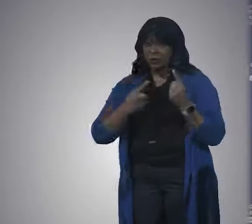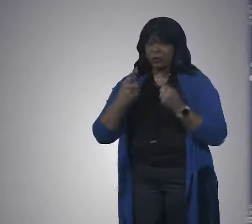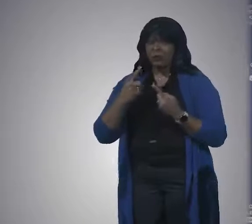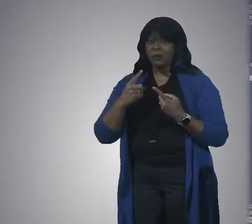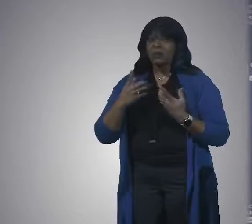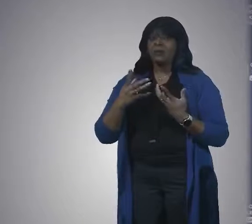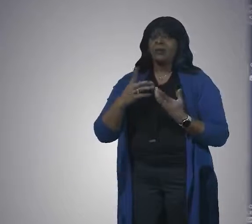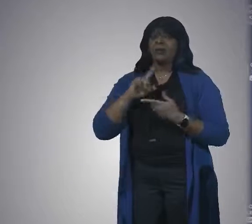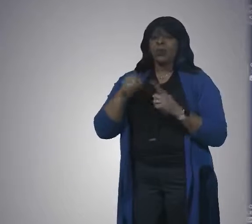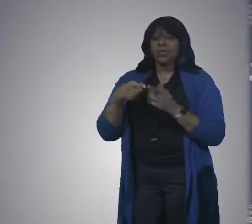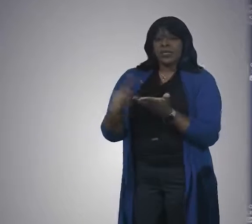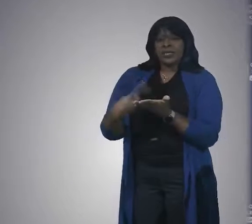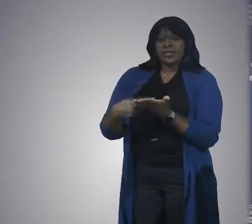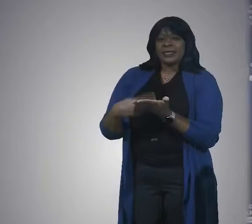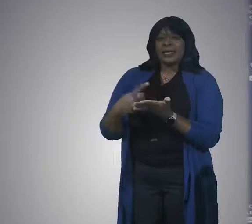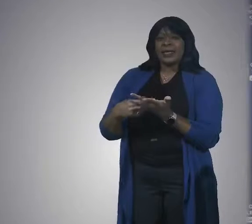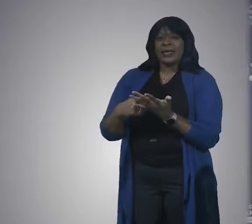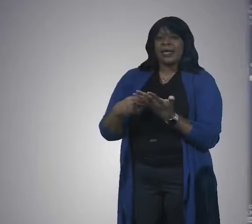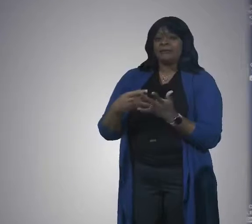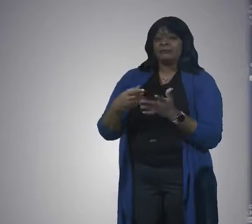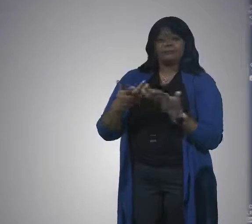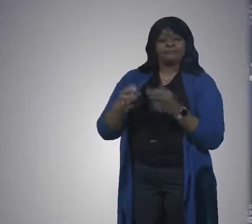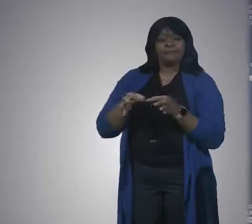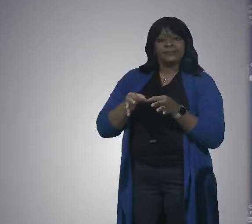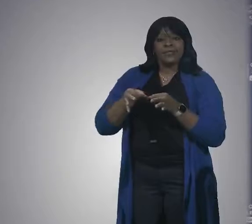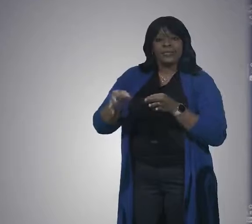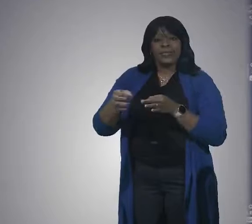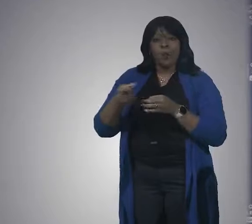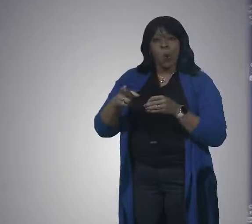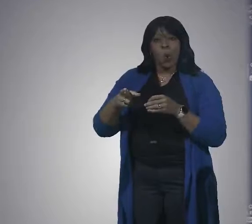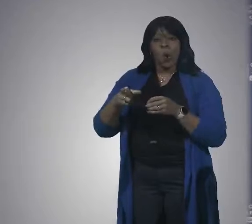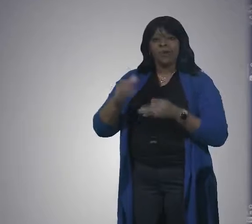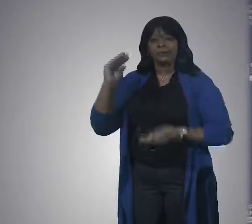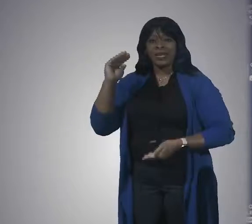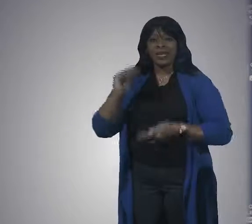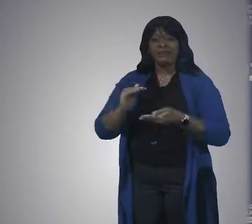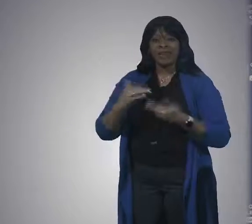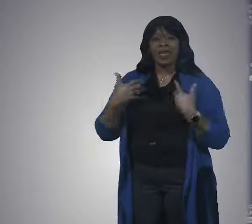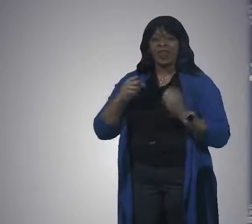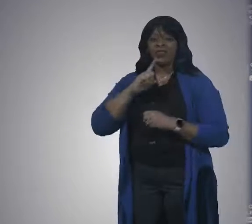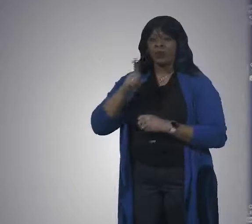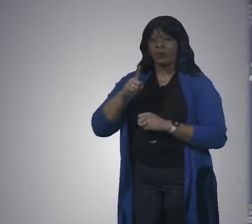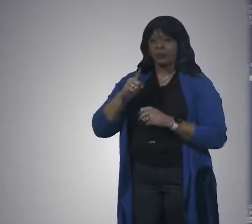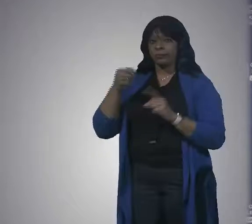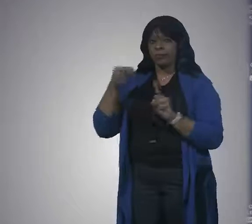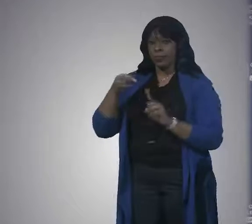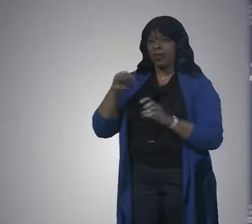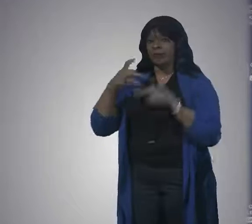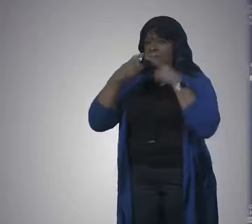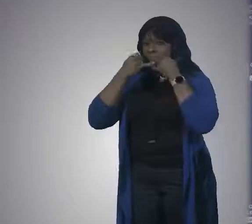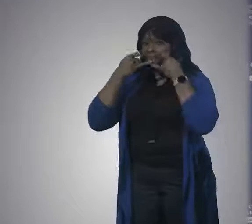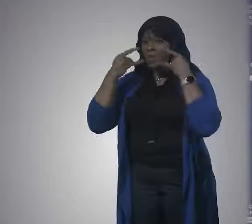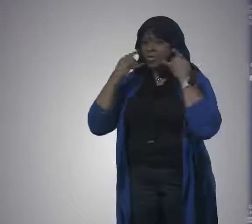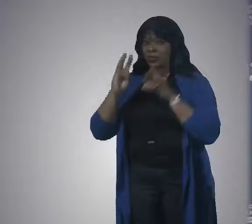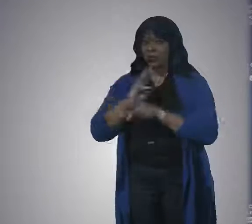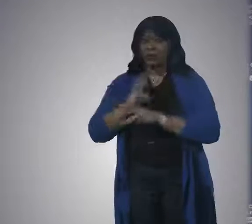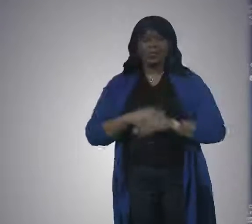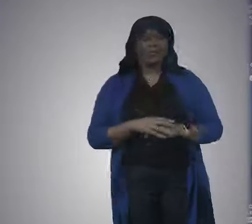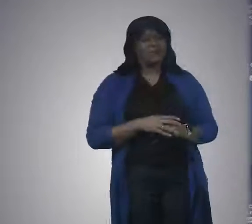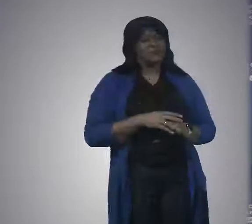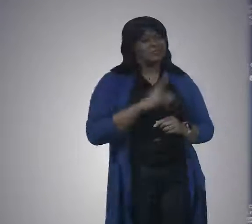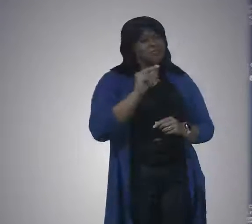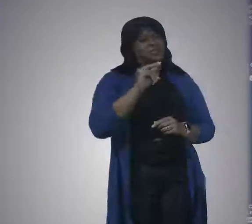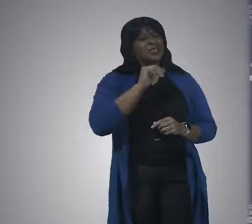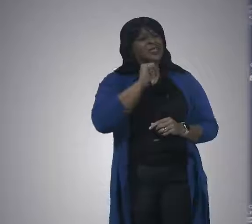when discussing extending or lifting the health directive regarding masks? Well, not so much